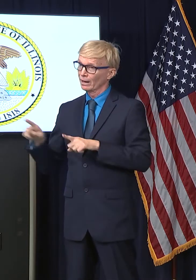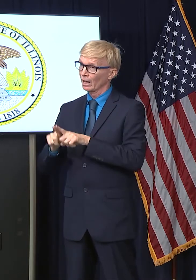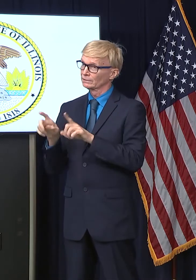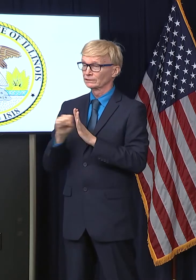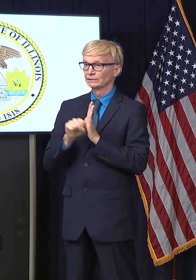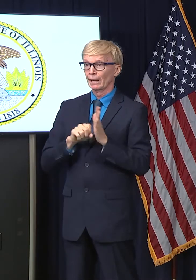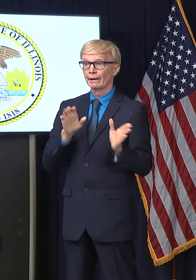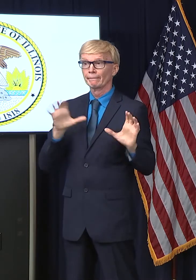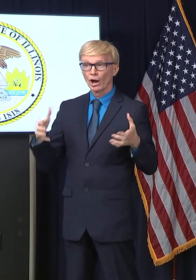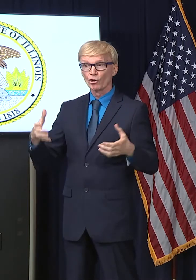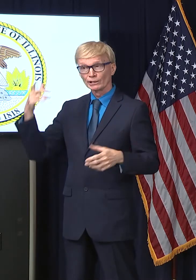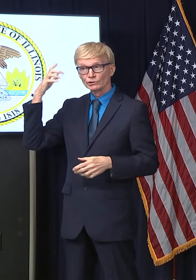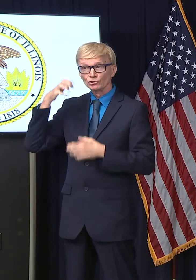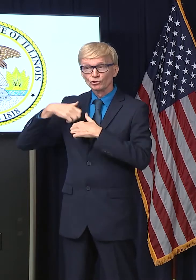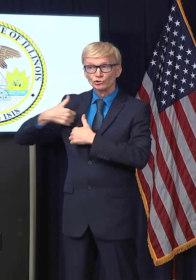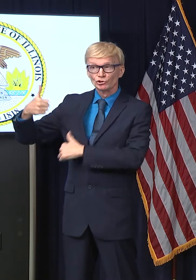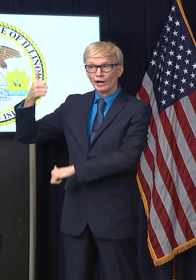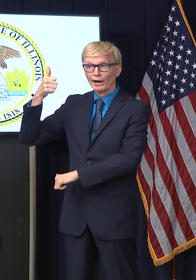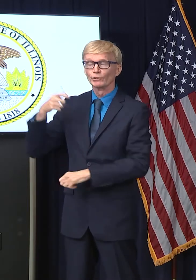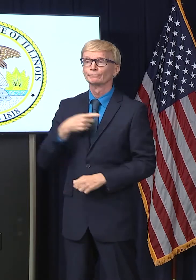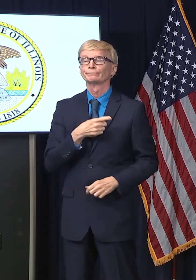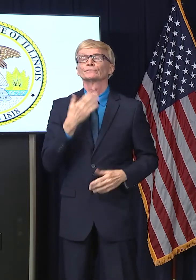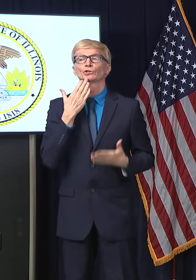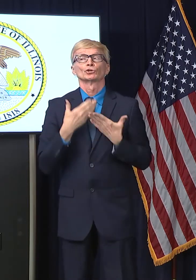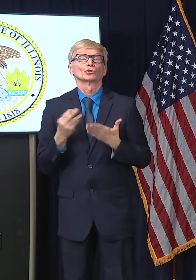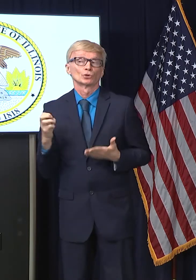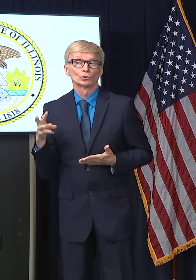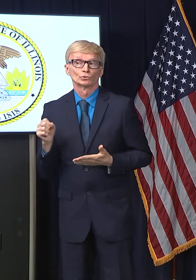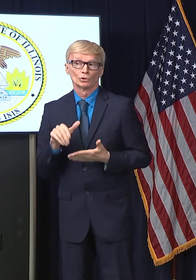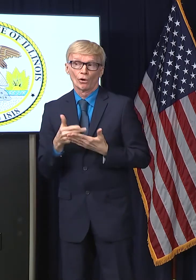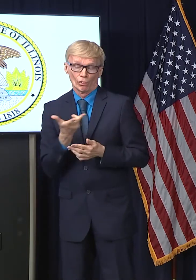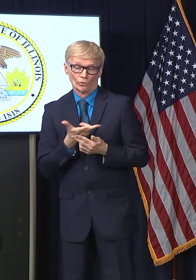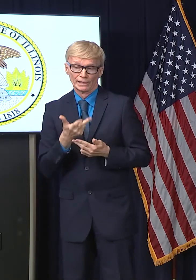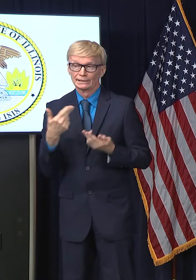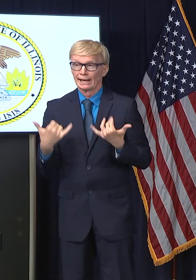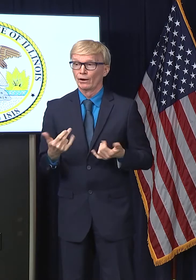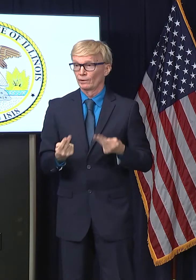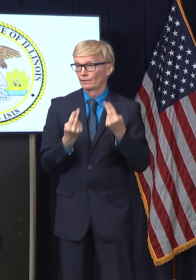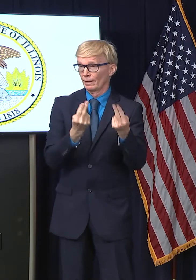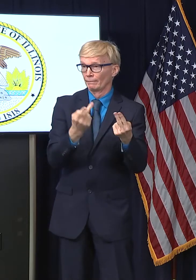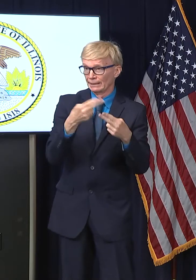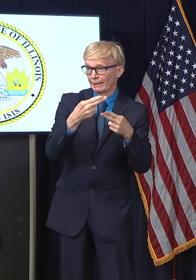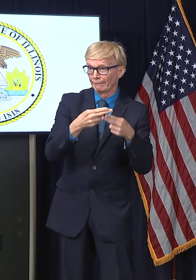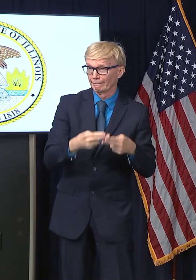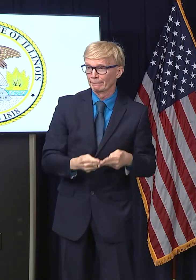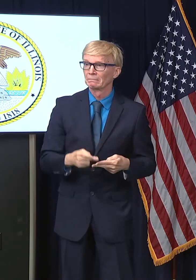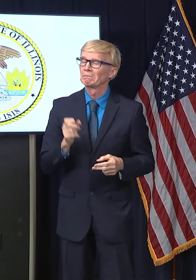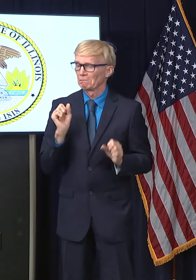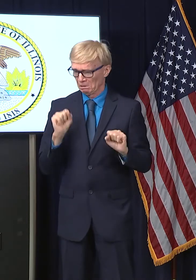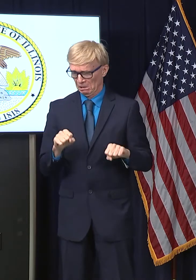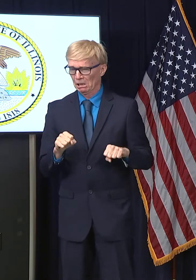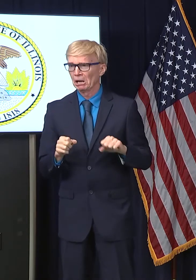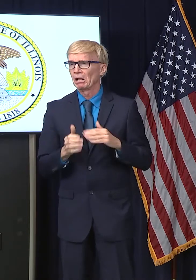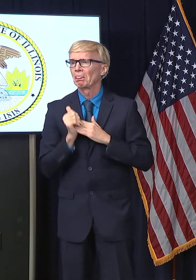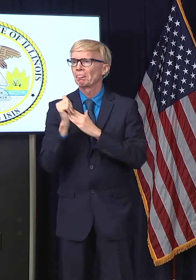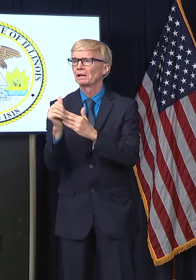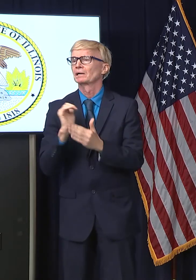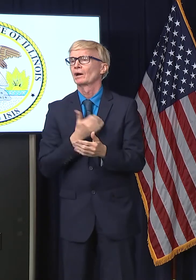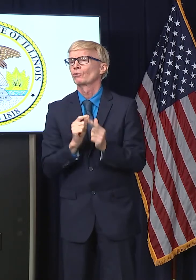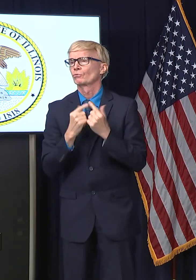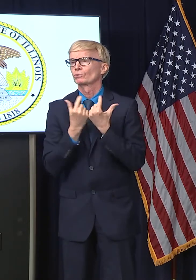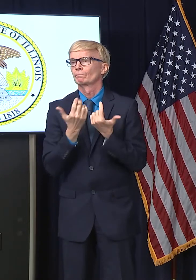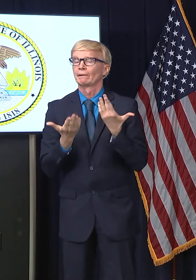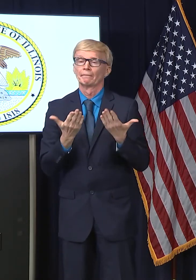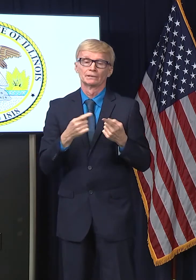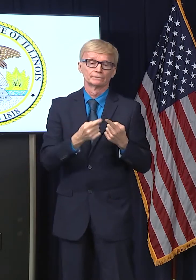people who have been mentioned as a potential party chair, all three are excellent, and all three can lead our party effectively. We may have a difference of